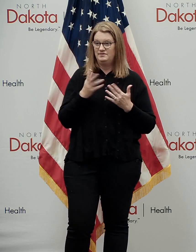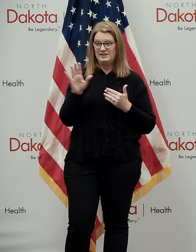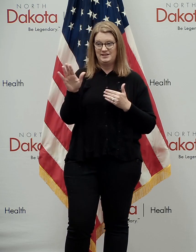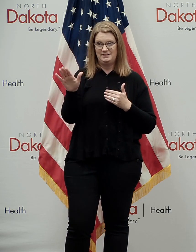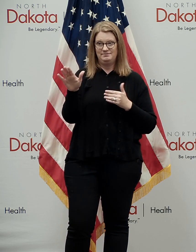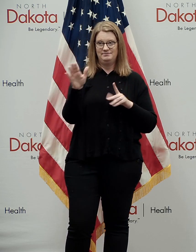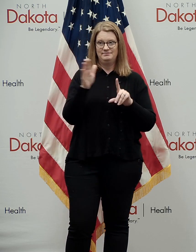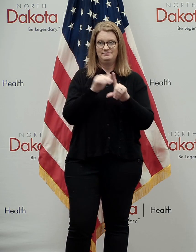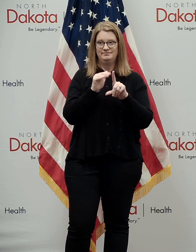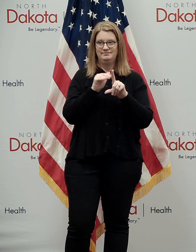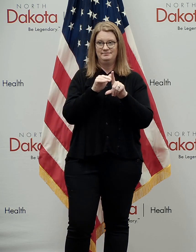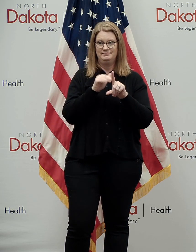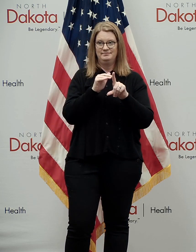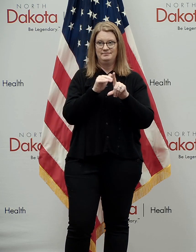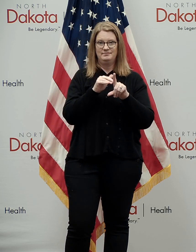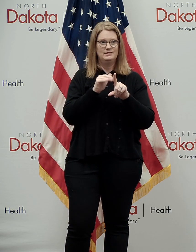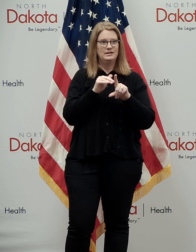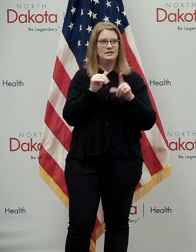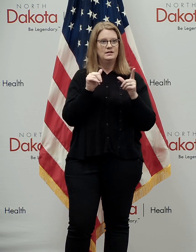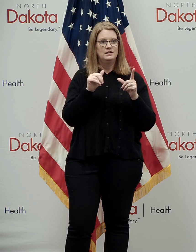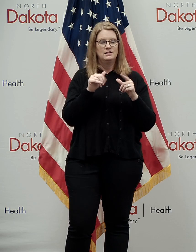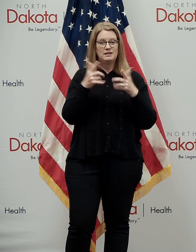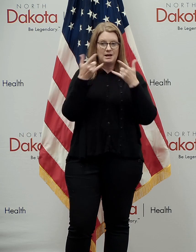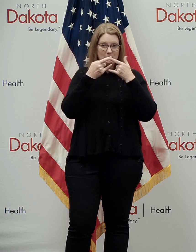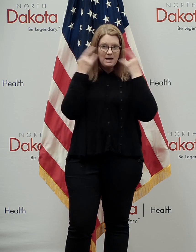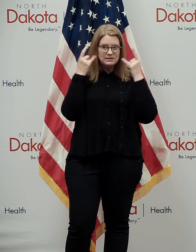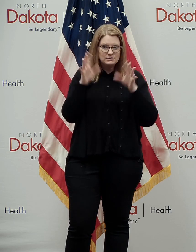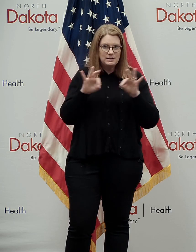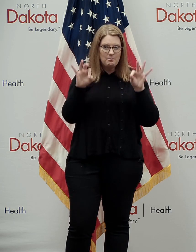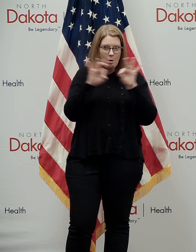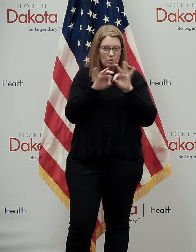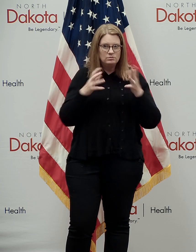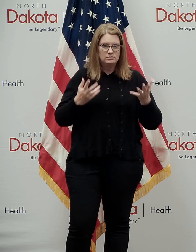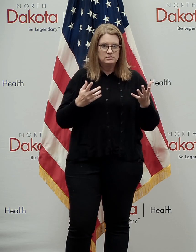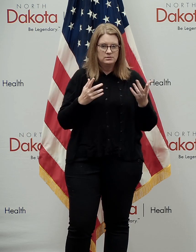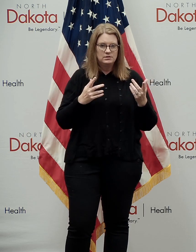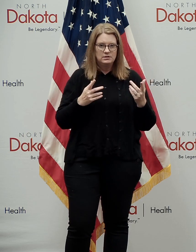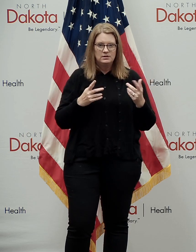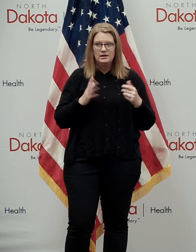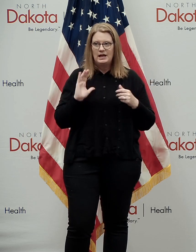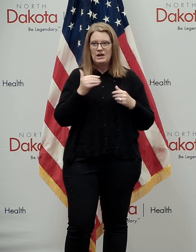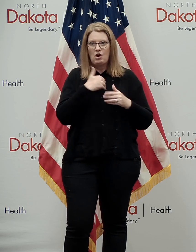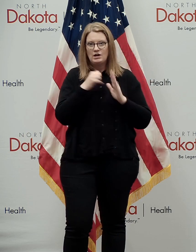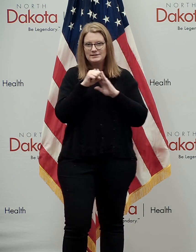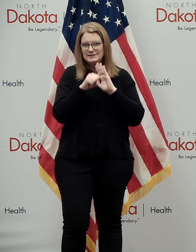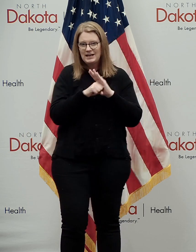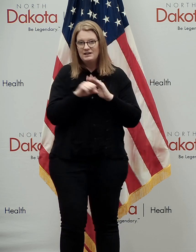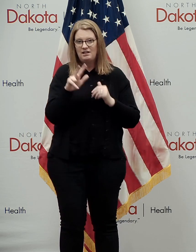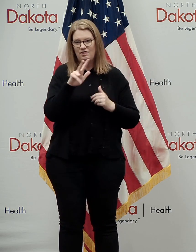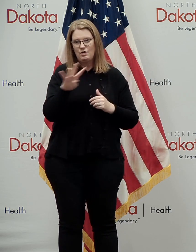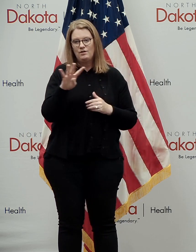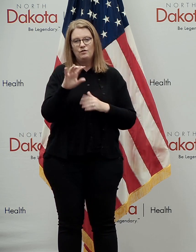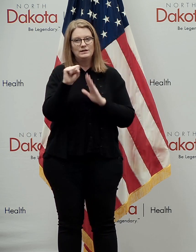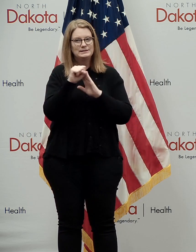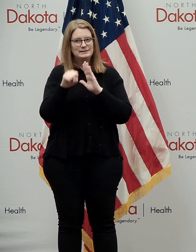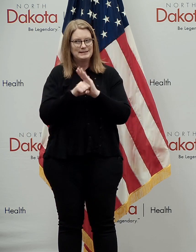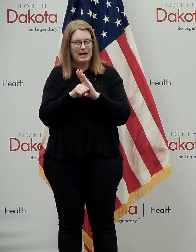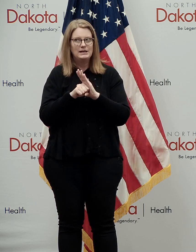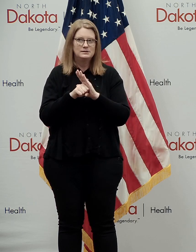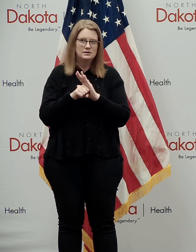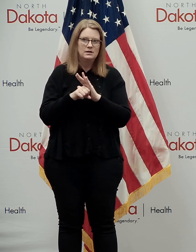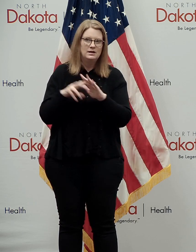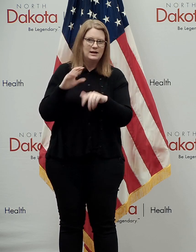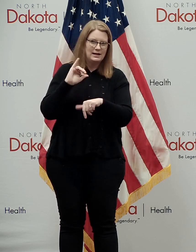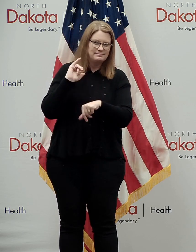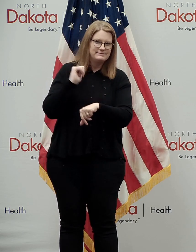a mask wearing is a good idea. But again, that's up to, it's again in our state, 34 states have put in, at some level, put